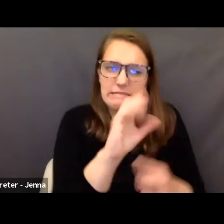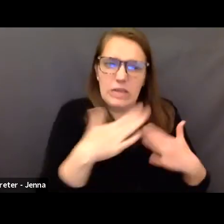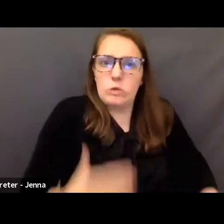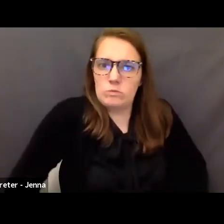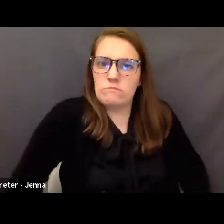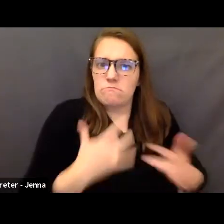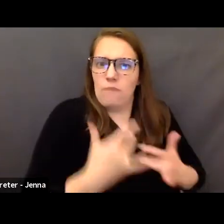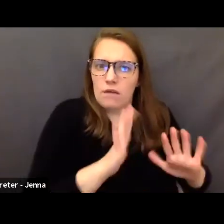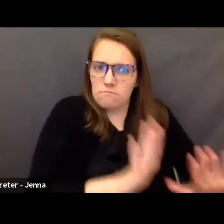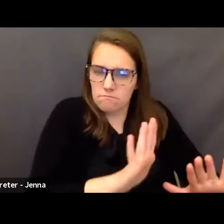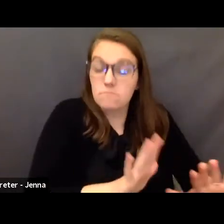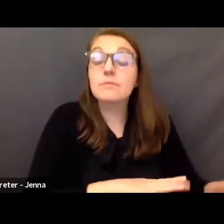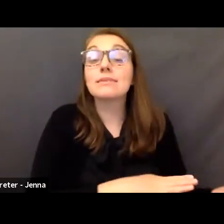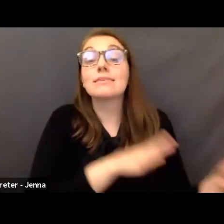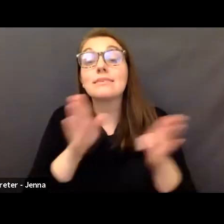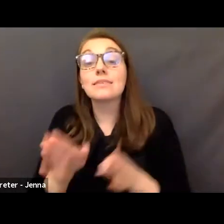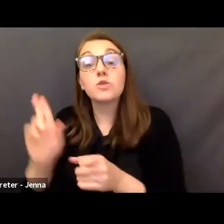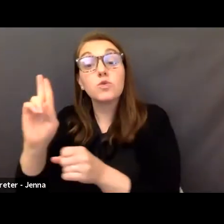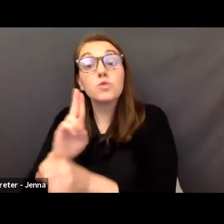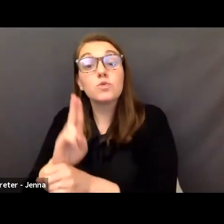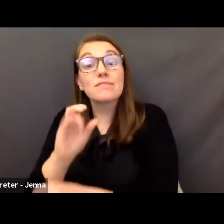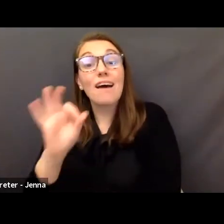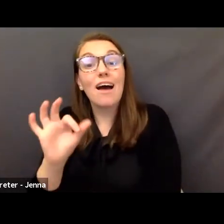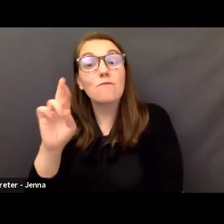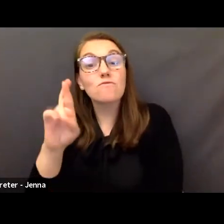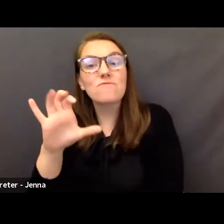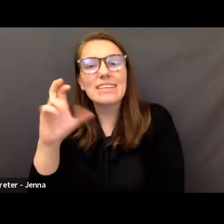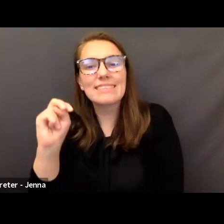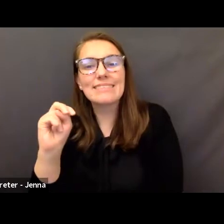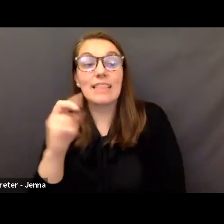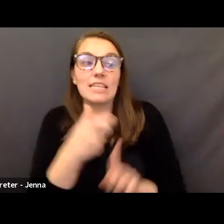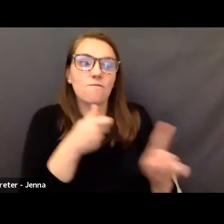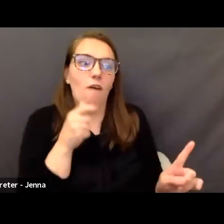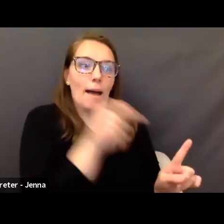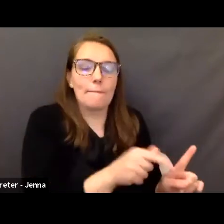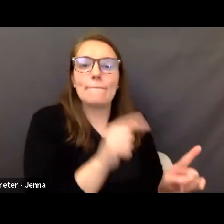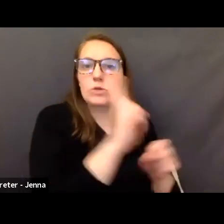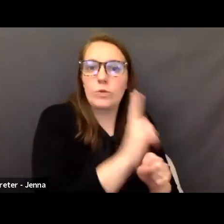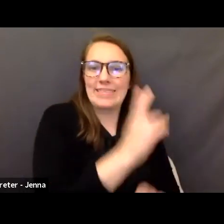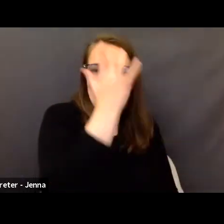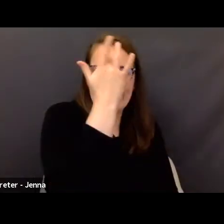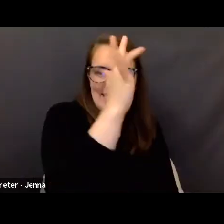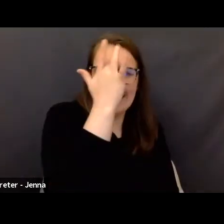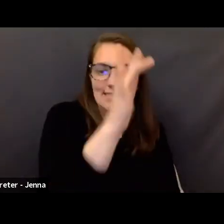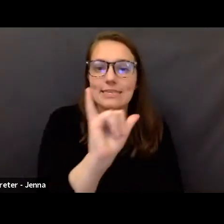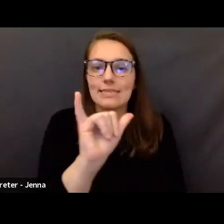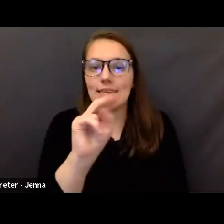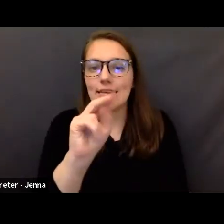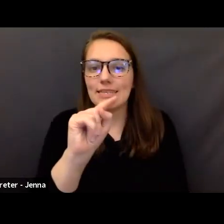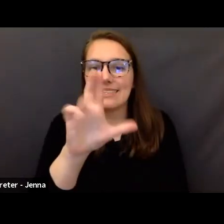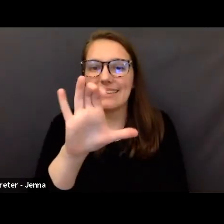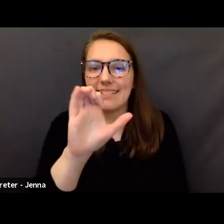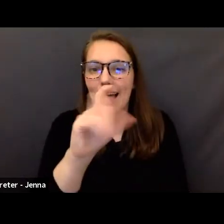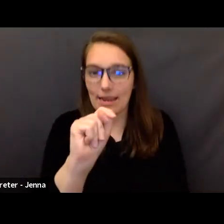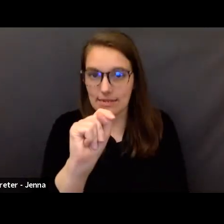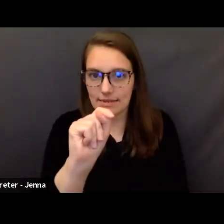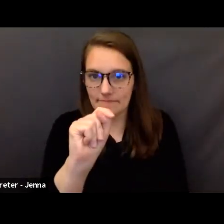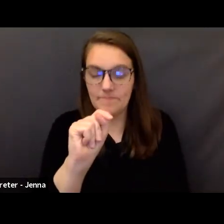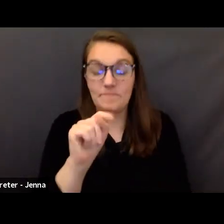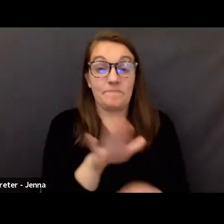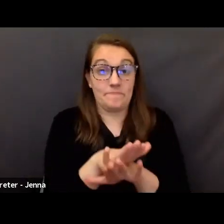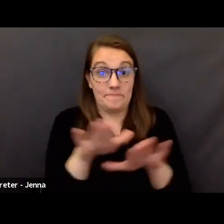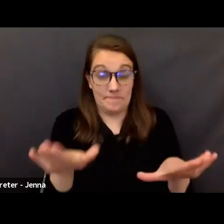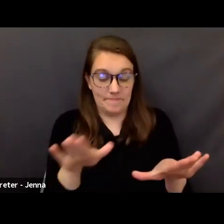use of reason is an extension of that. So for Aquinas, this distinction between the specifying act of the